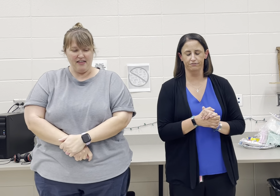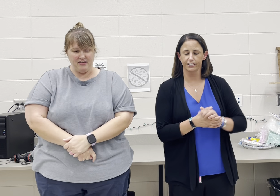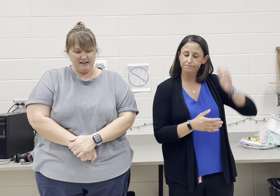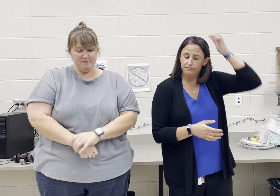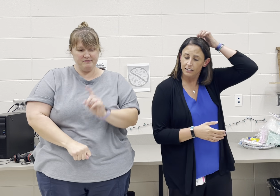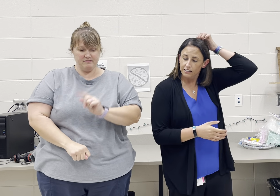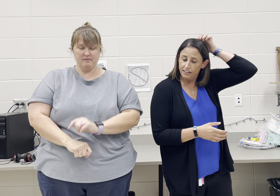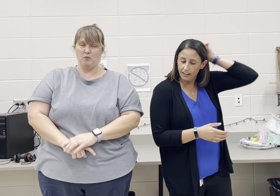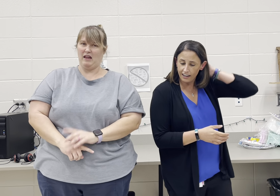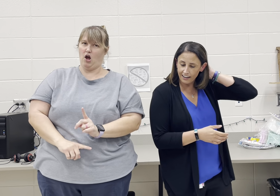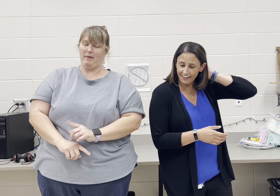Hopefully. that thing.